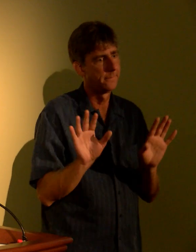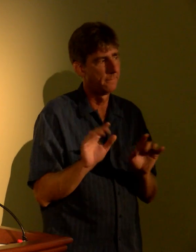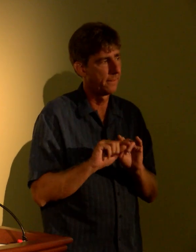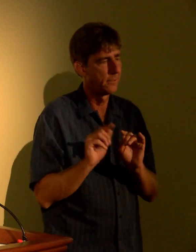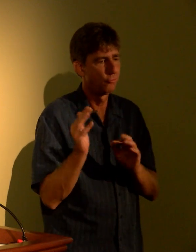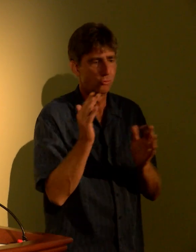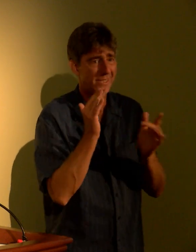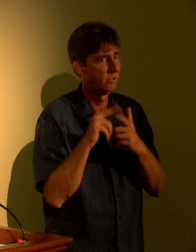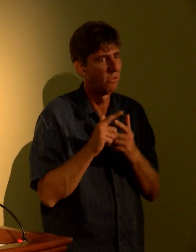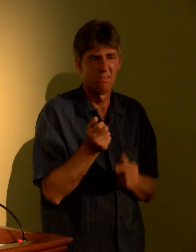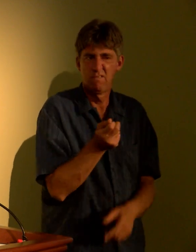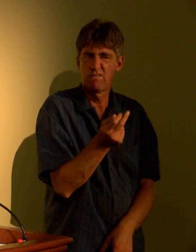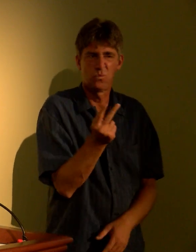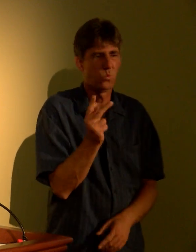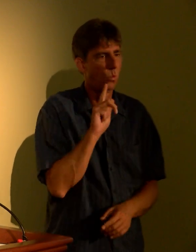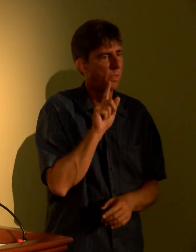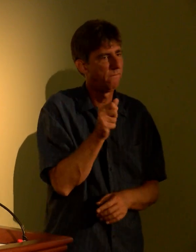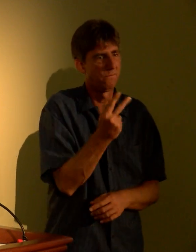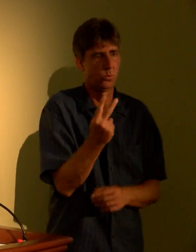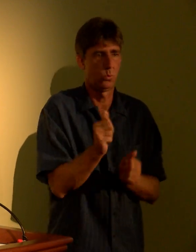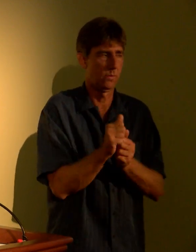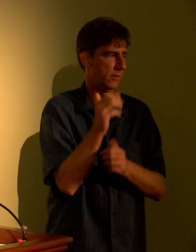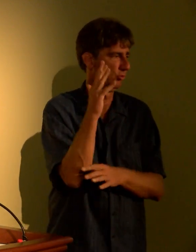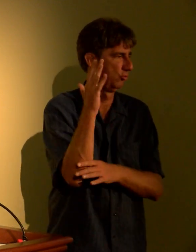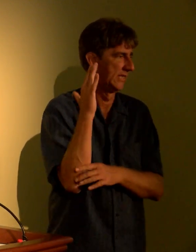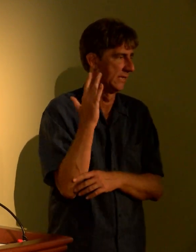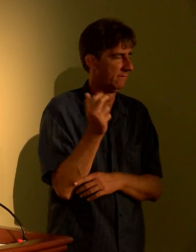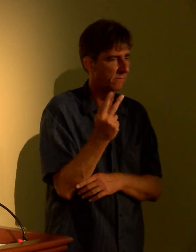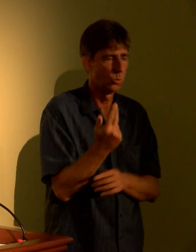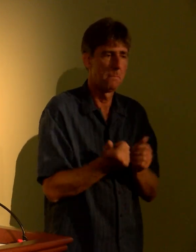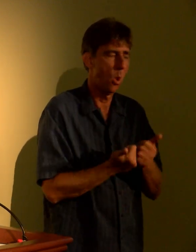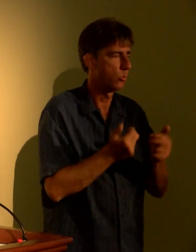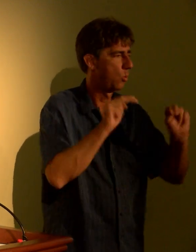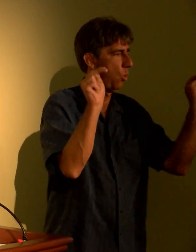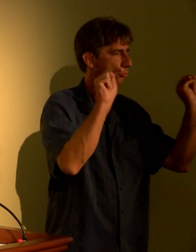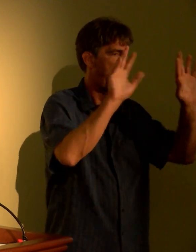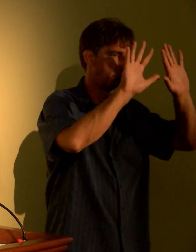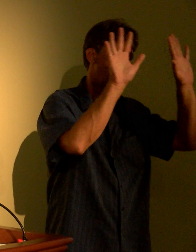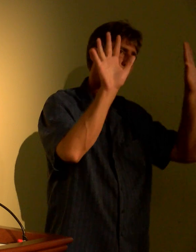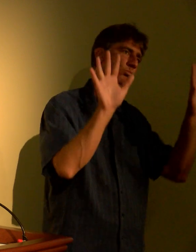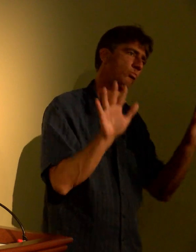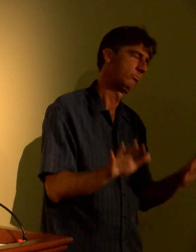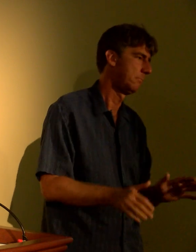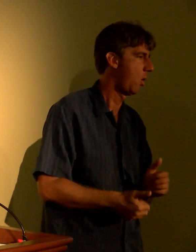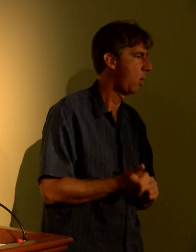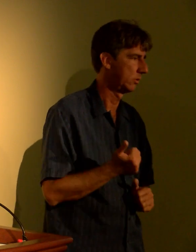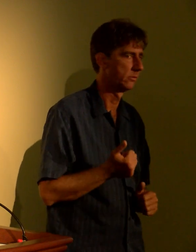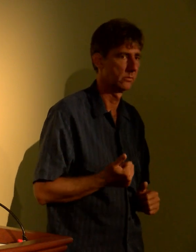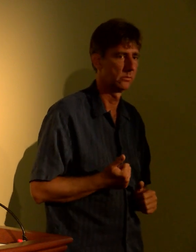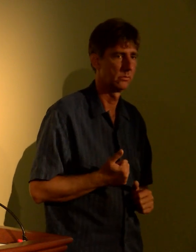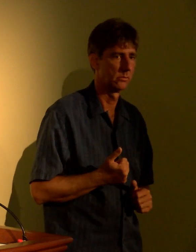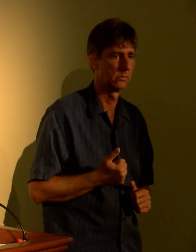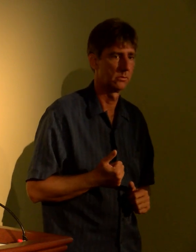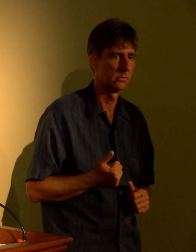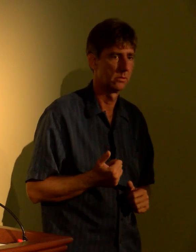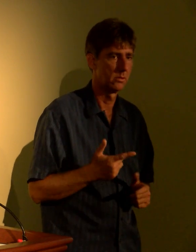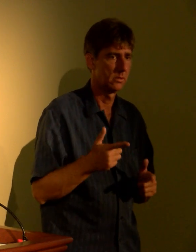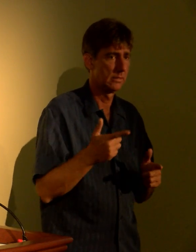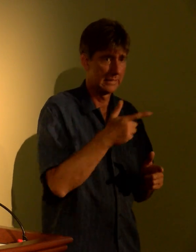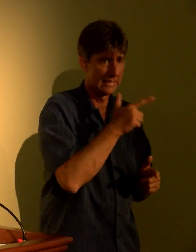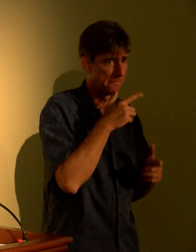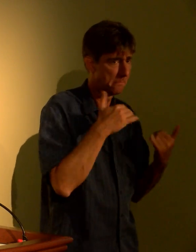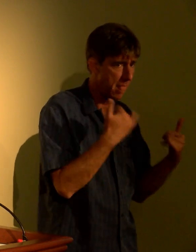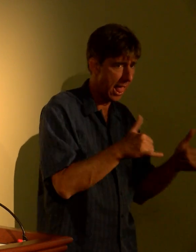only a few with the trees. Only a few. Most of them are neutral backgrounds like Mary Coffin. Do you think he played with the negative space?